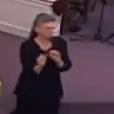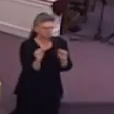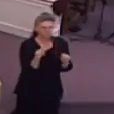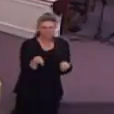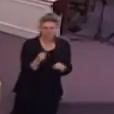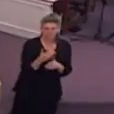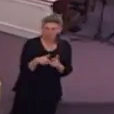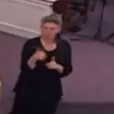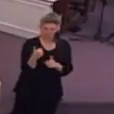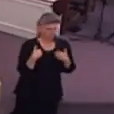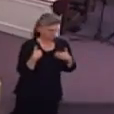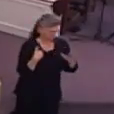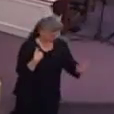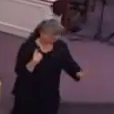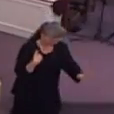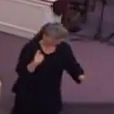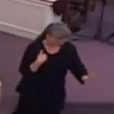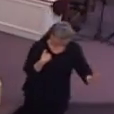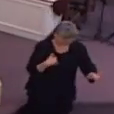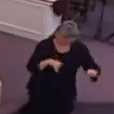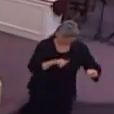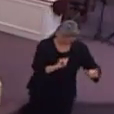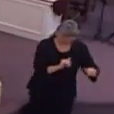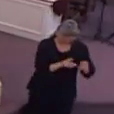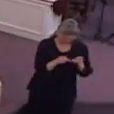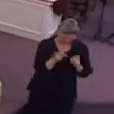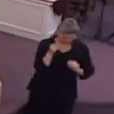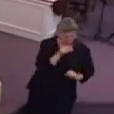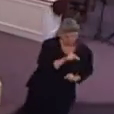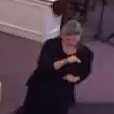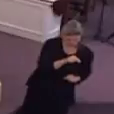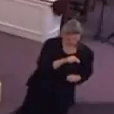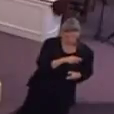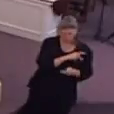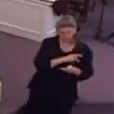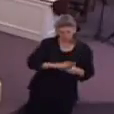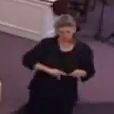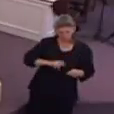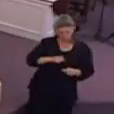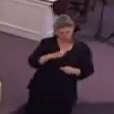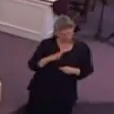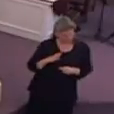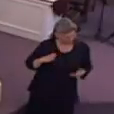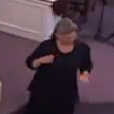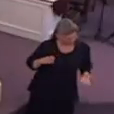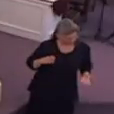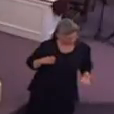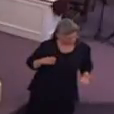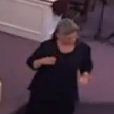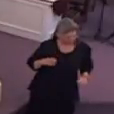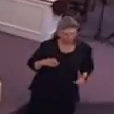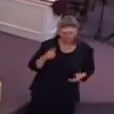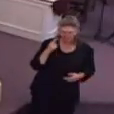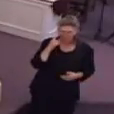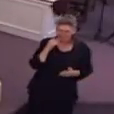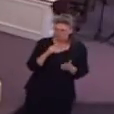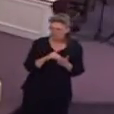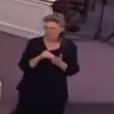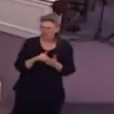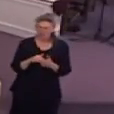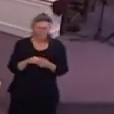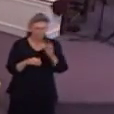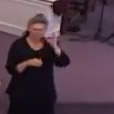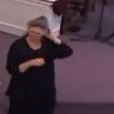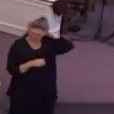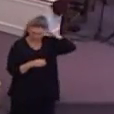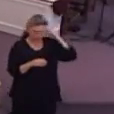abilities that someone else has, but there's still a place for you in the kingdom of God. I think we too often gloss over